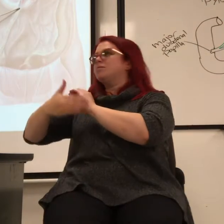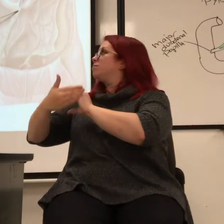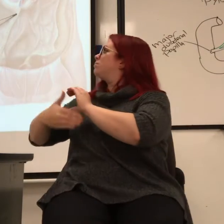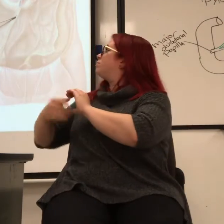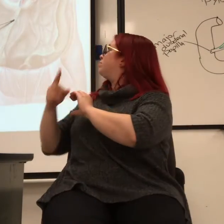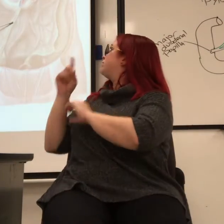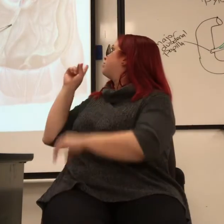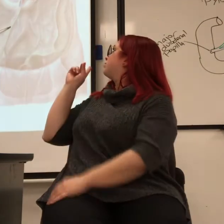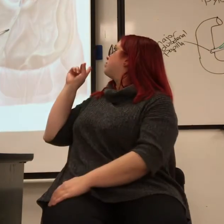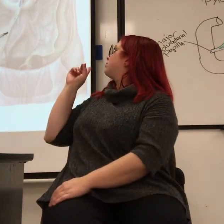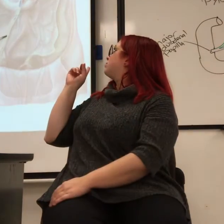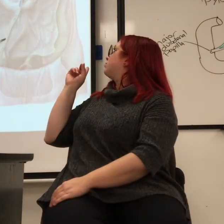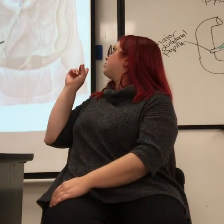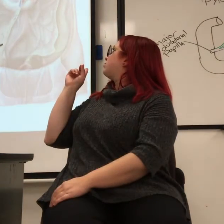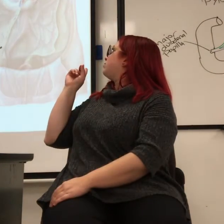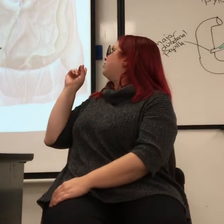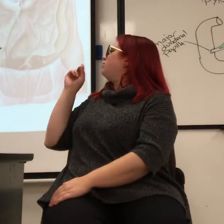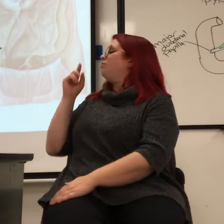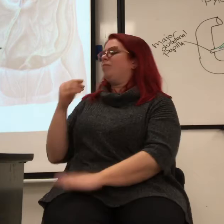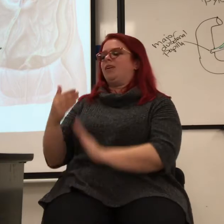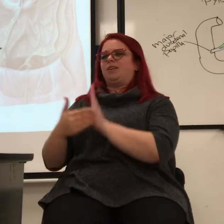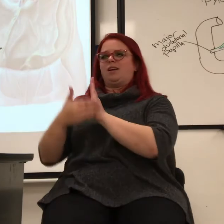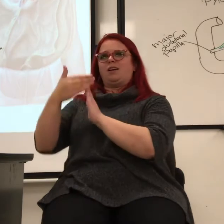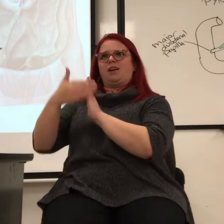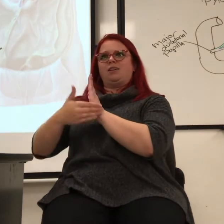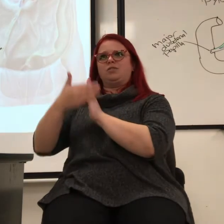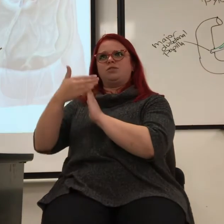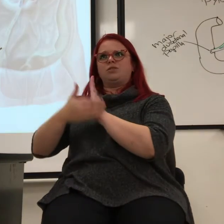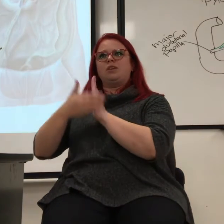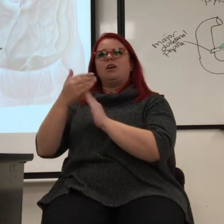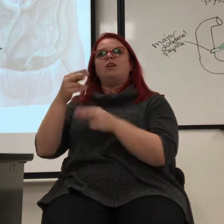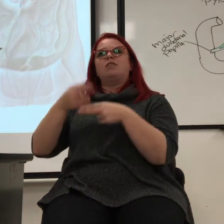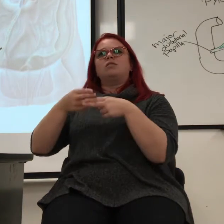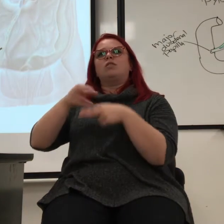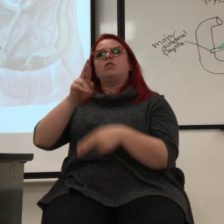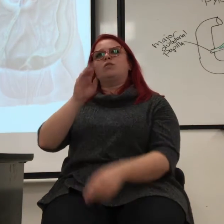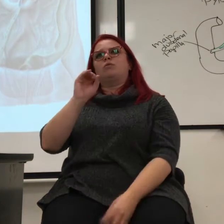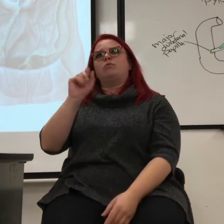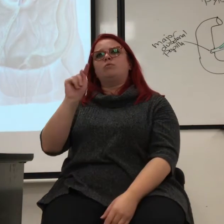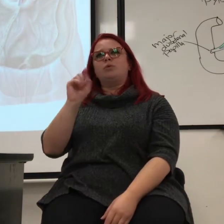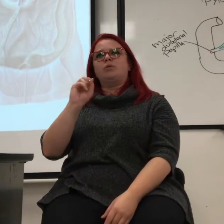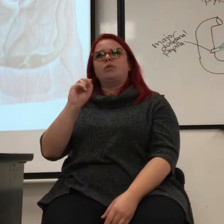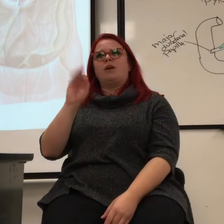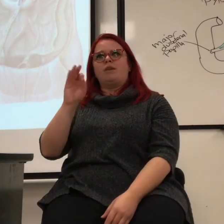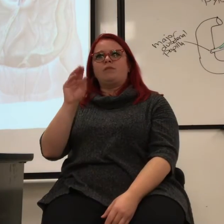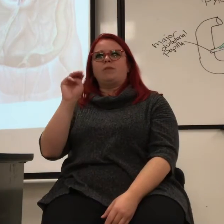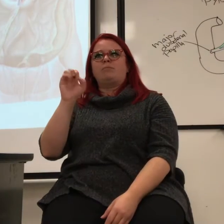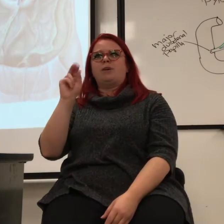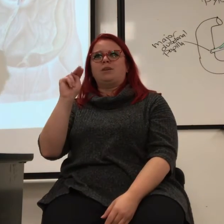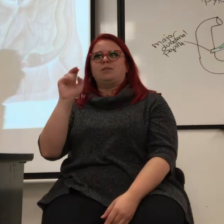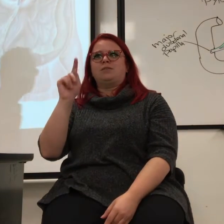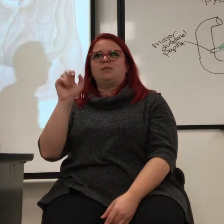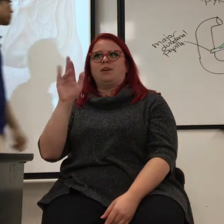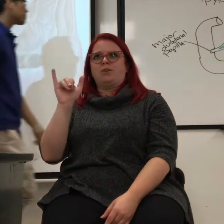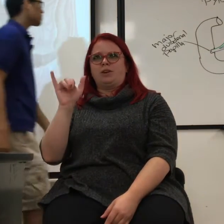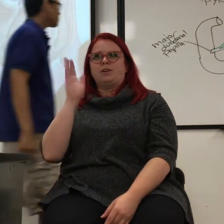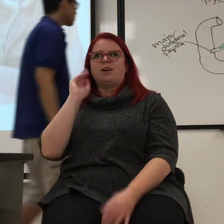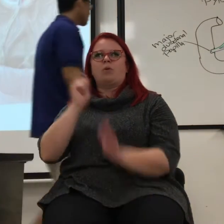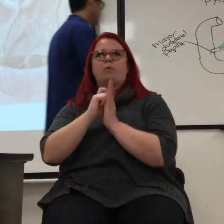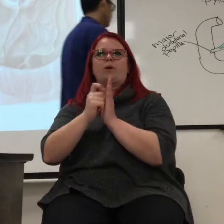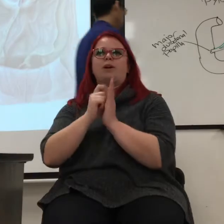That's where they cut. This is called the root of the mesentery. I think I had you write that down. Yeah, let's write it again.